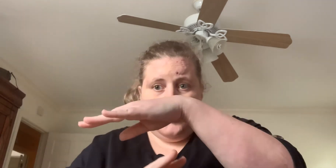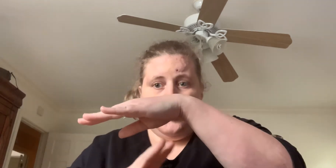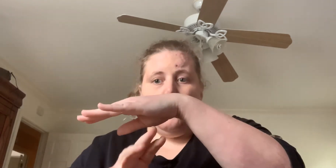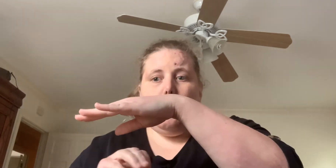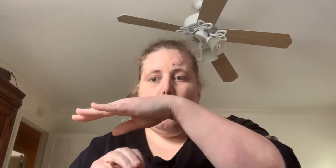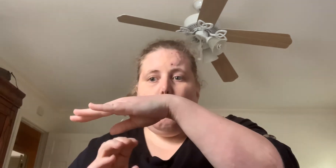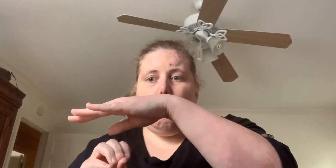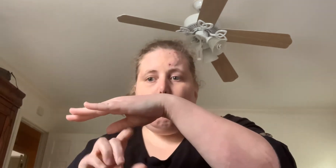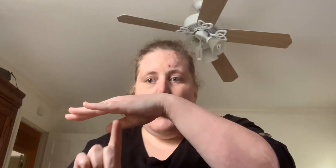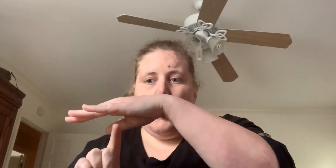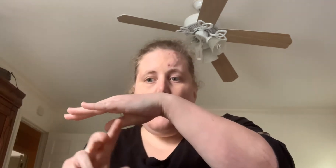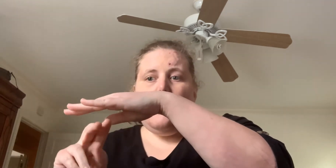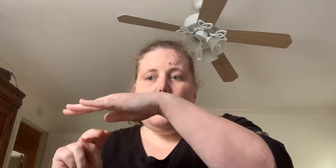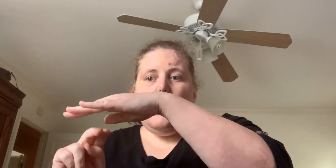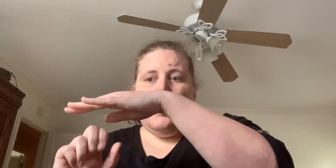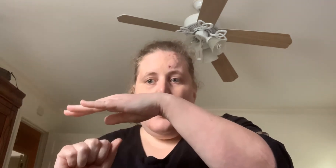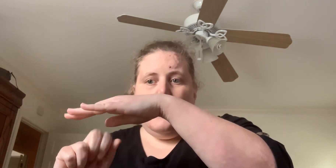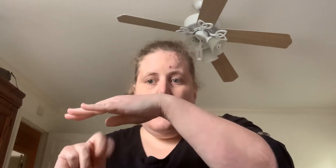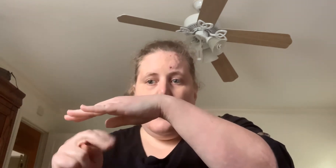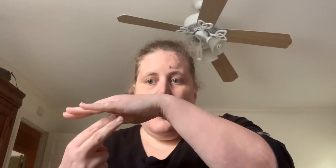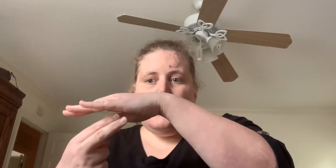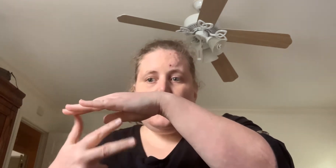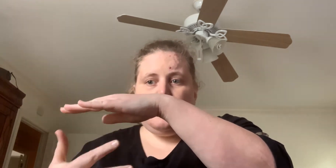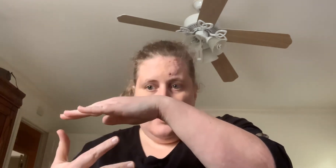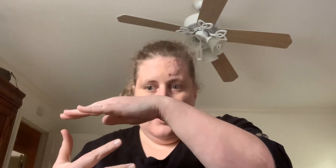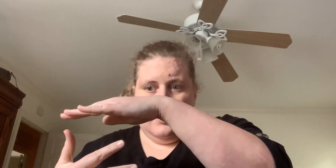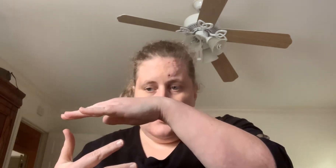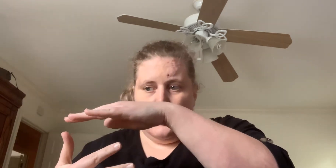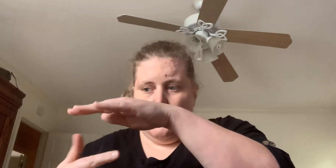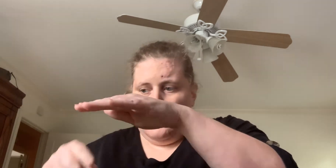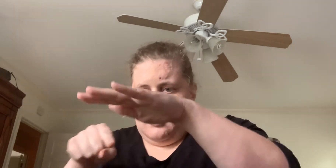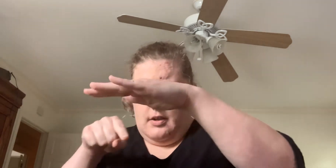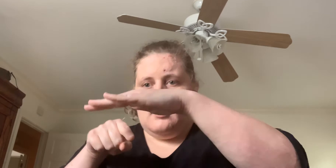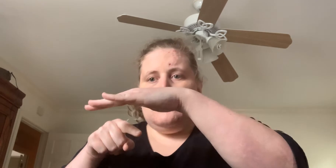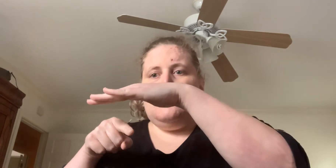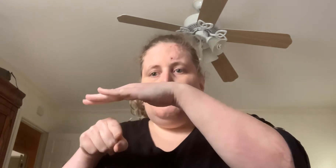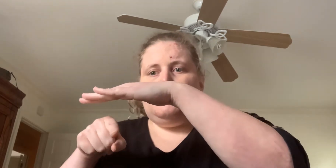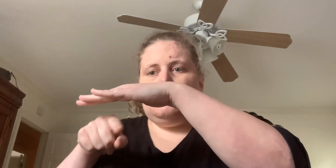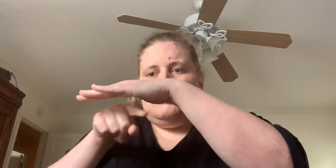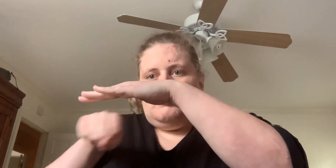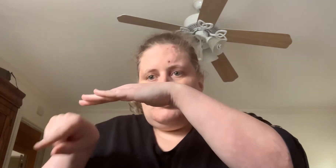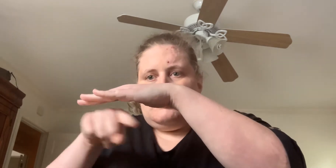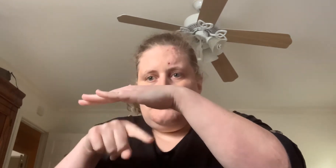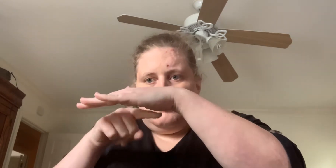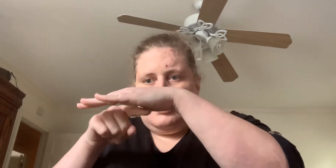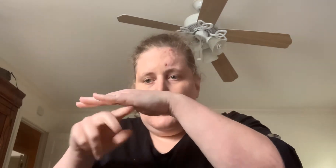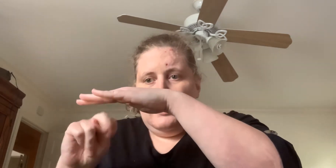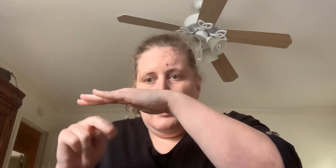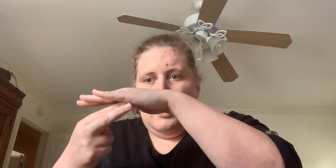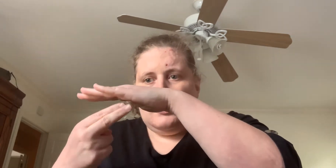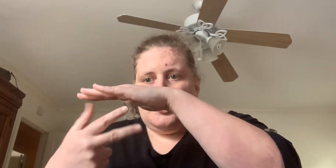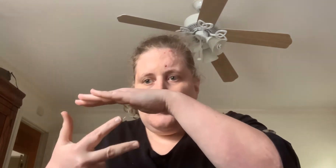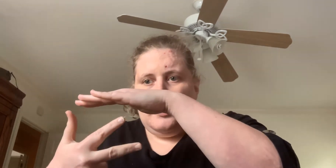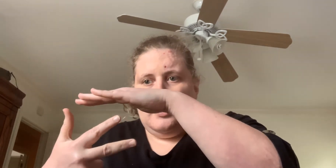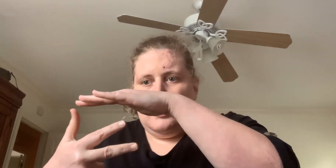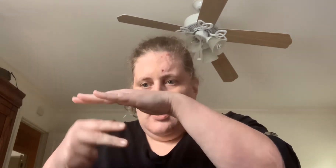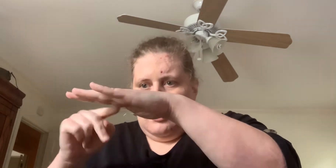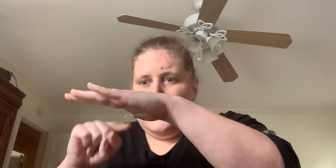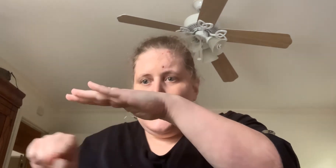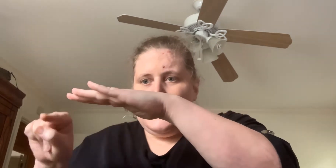then we would cancel out the moles of ammonia and this moles of ammonia. So if we work this problem out, 5 times 1